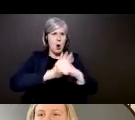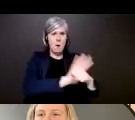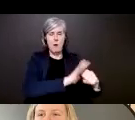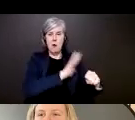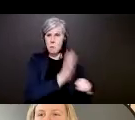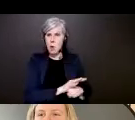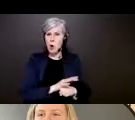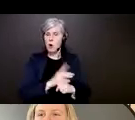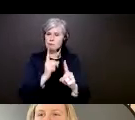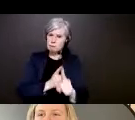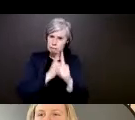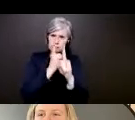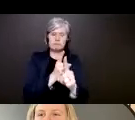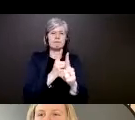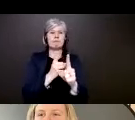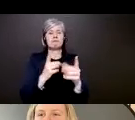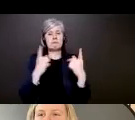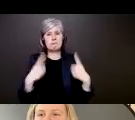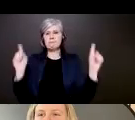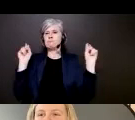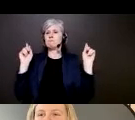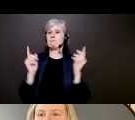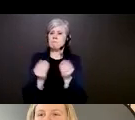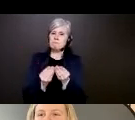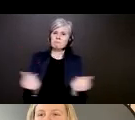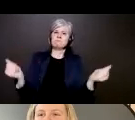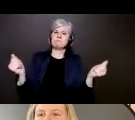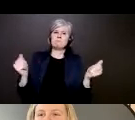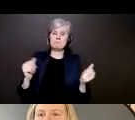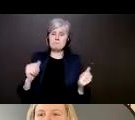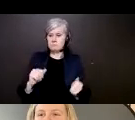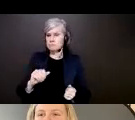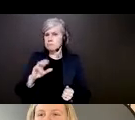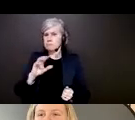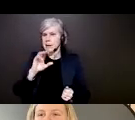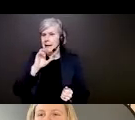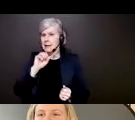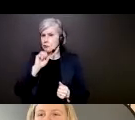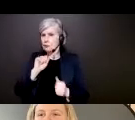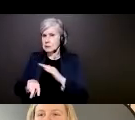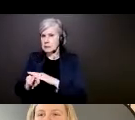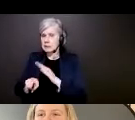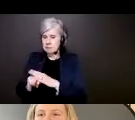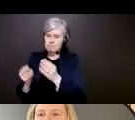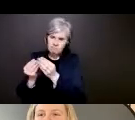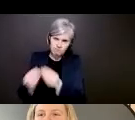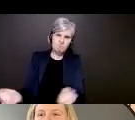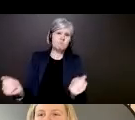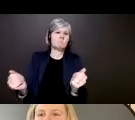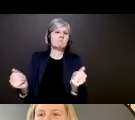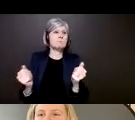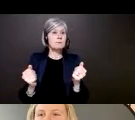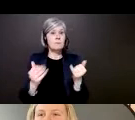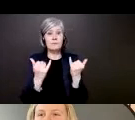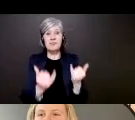is just a little summary. We have a little infographic that you'll be able to download from the website that just sort of